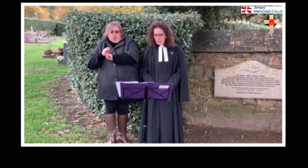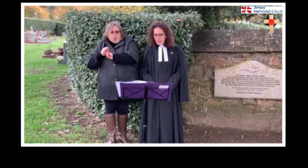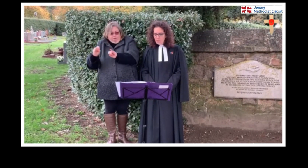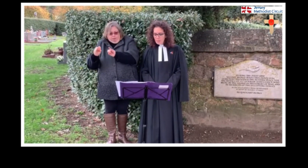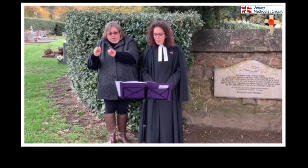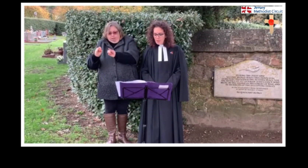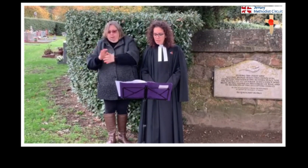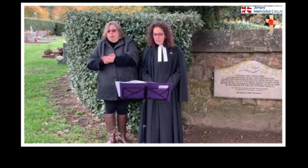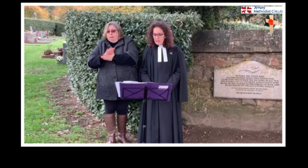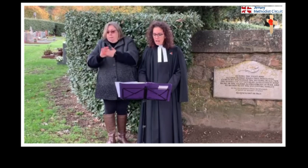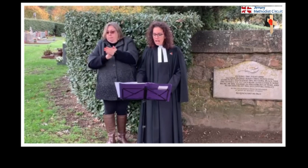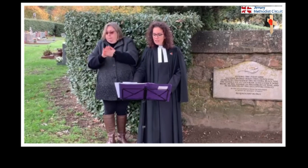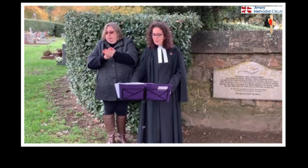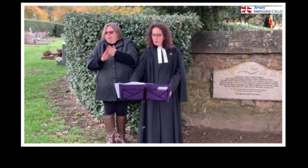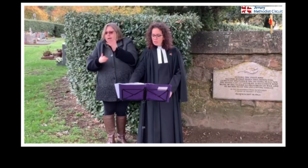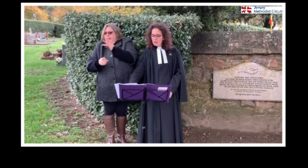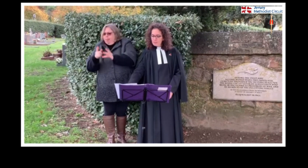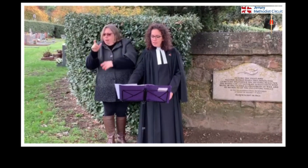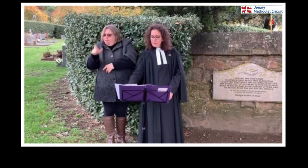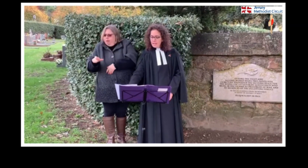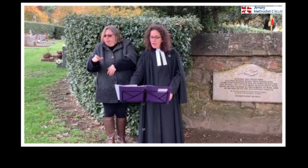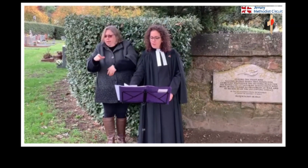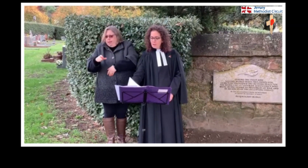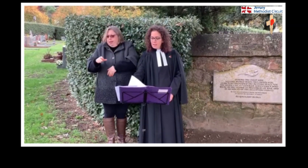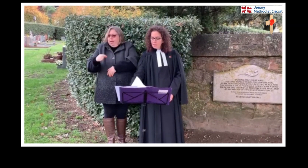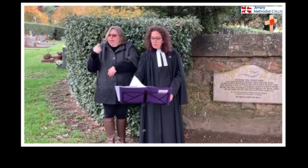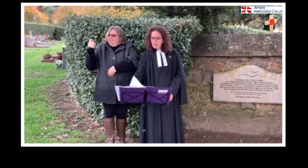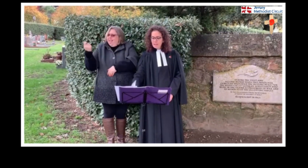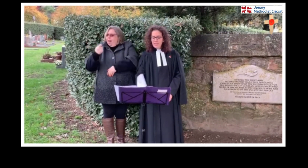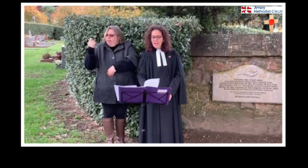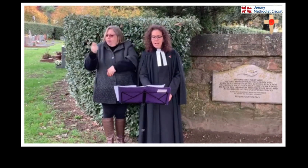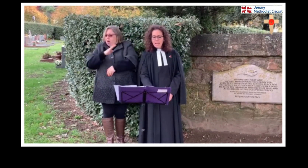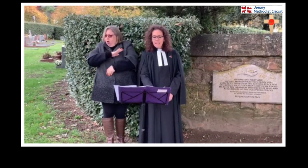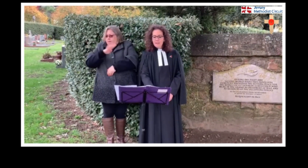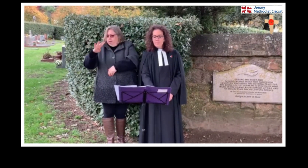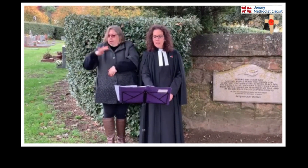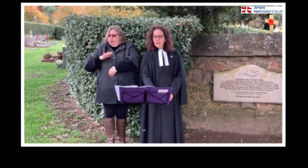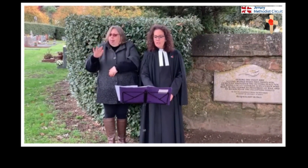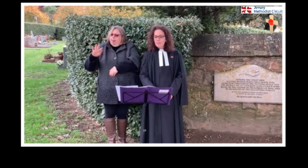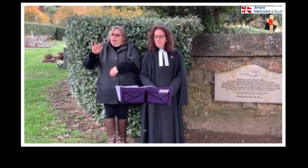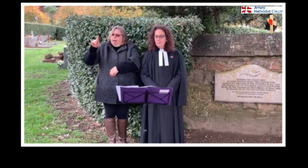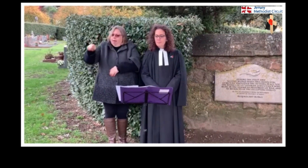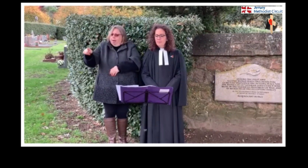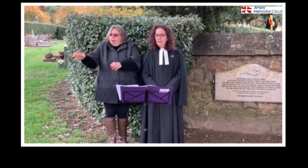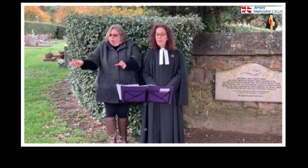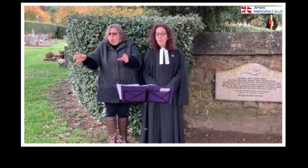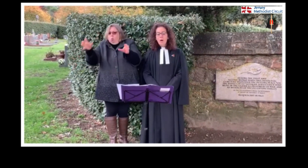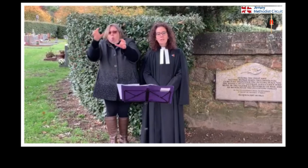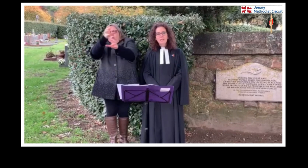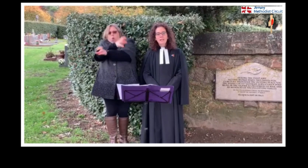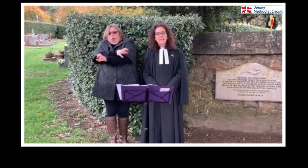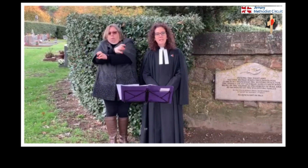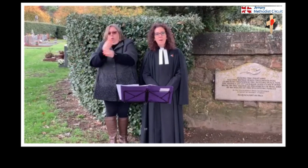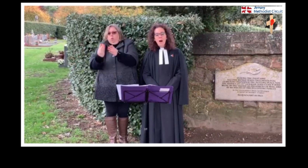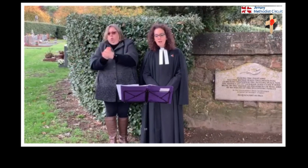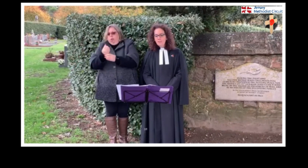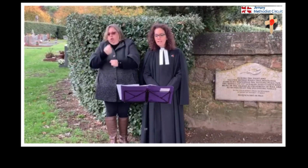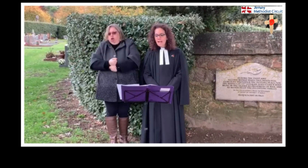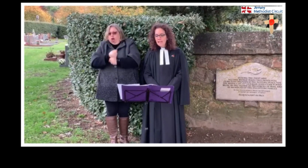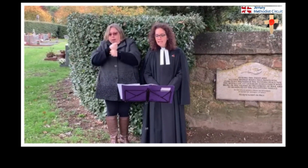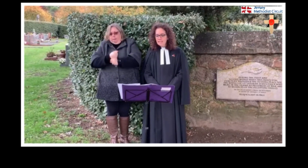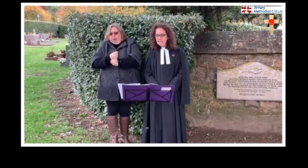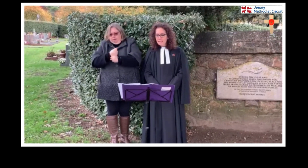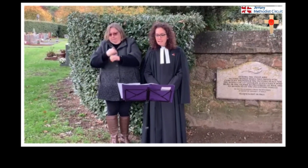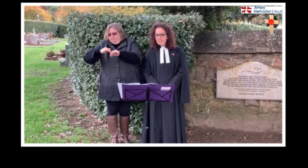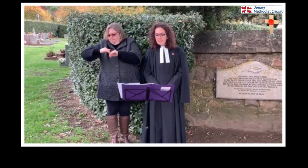Westmount and reburied at Heidenfriedhof, the hero cemetery here in St. Brelard, in a plot set apart